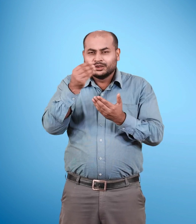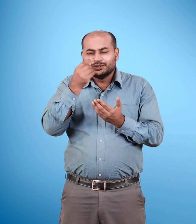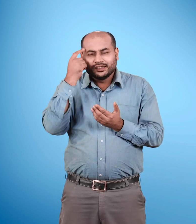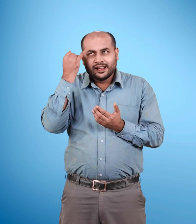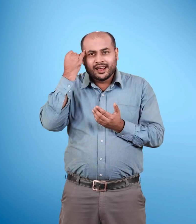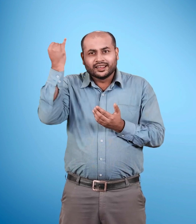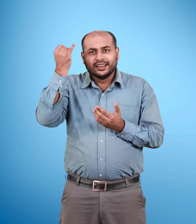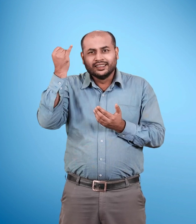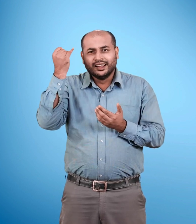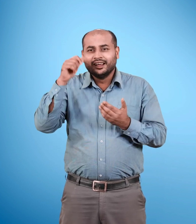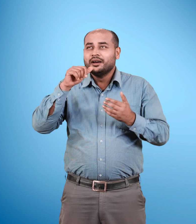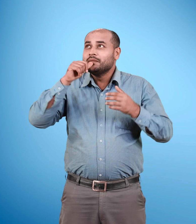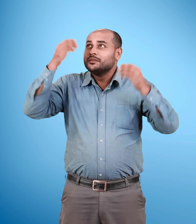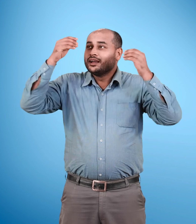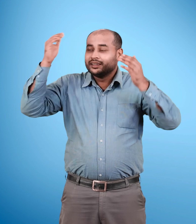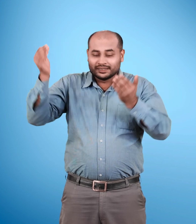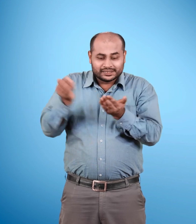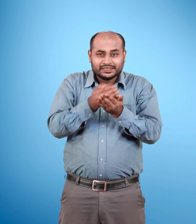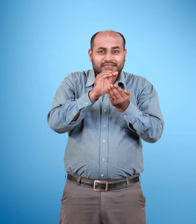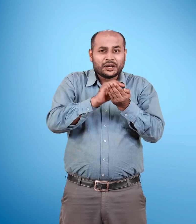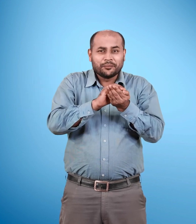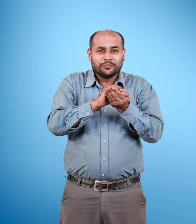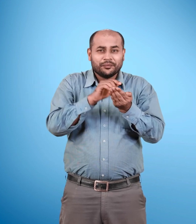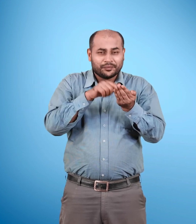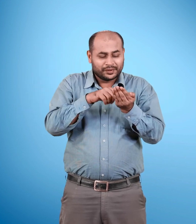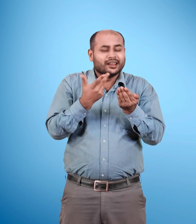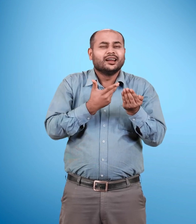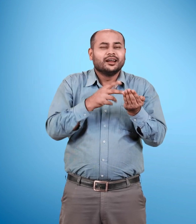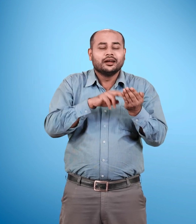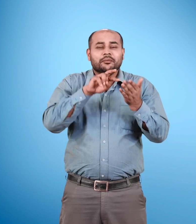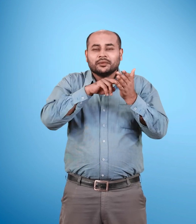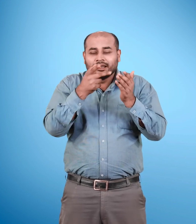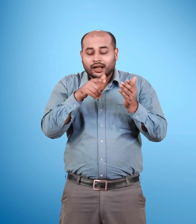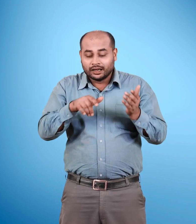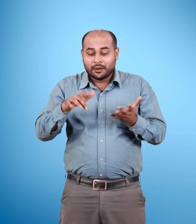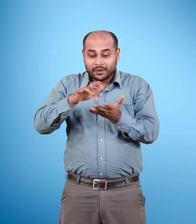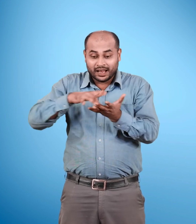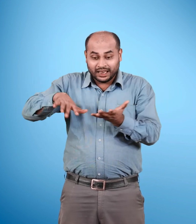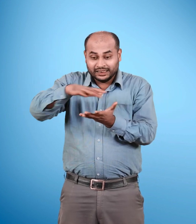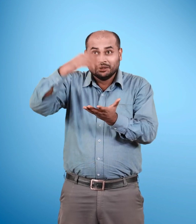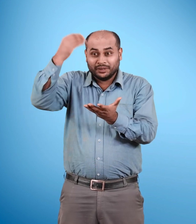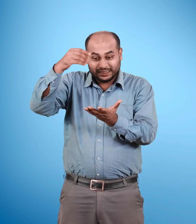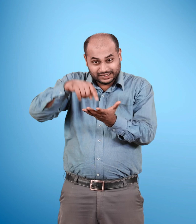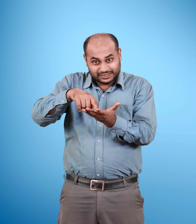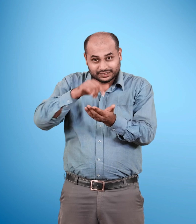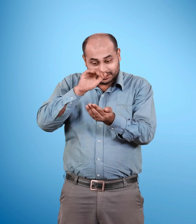The basic idea behind rainwater harvesting is catch water where it falls.